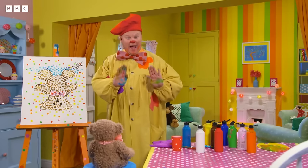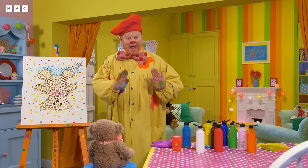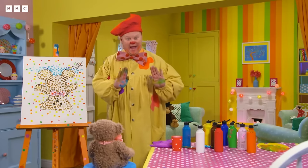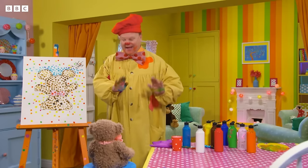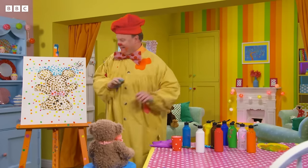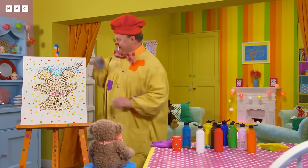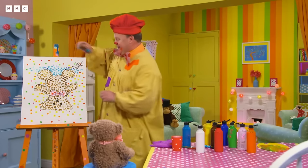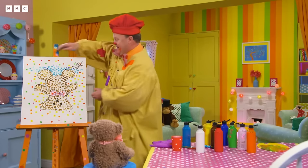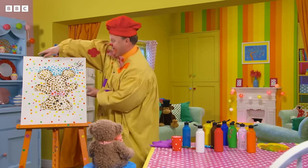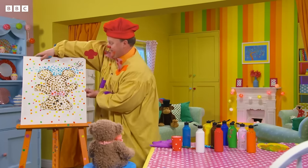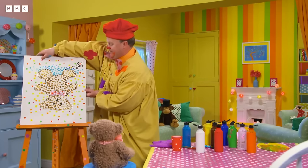Wait.